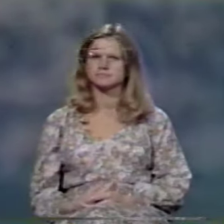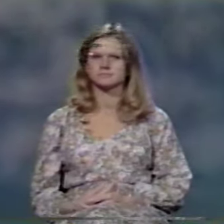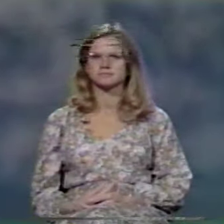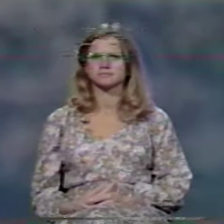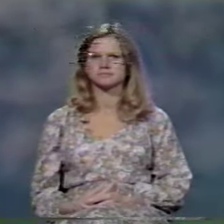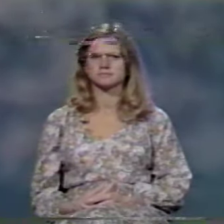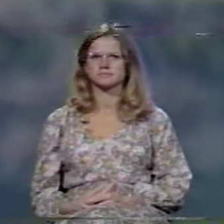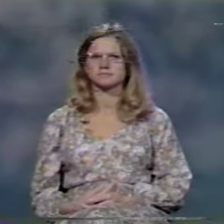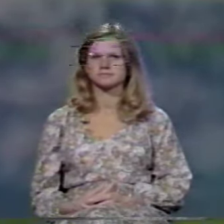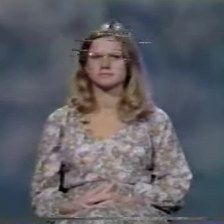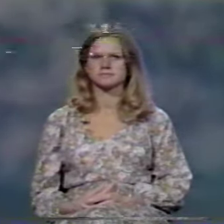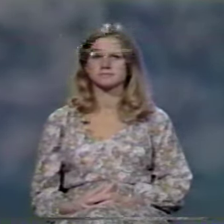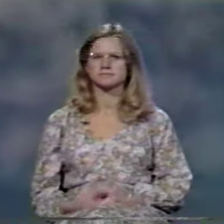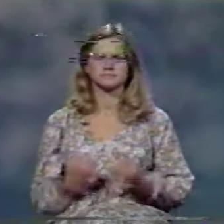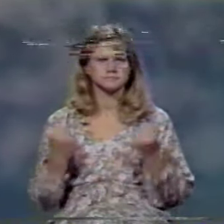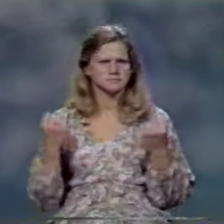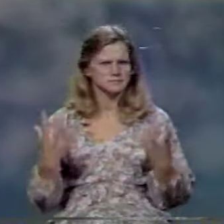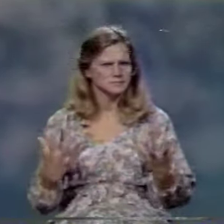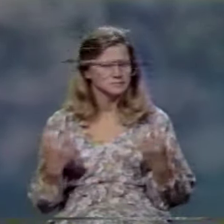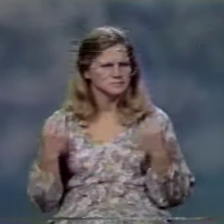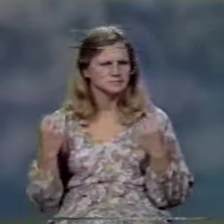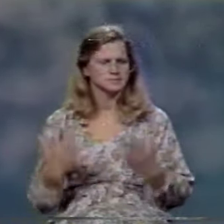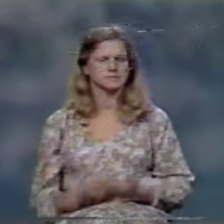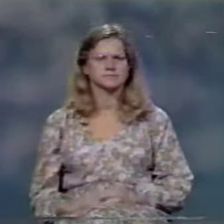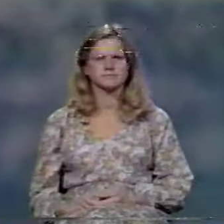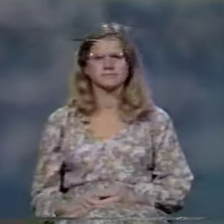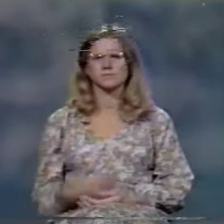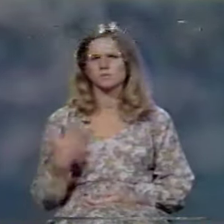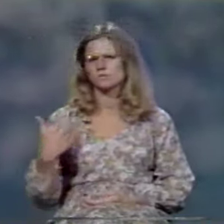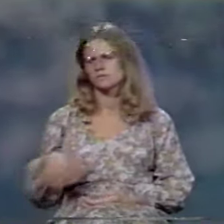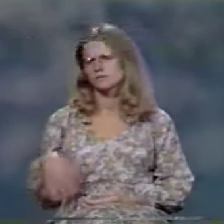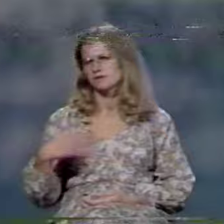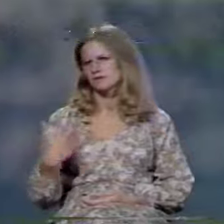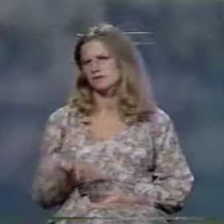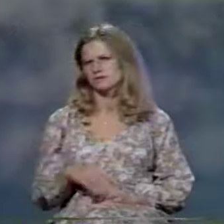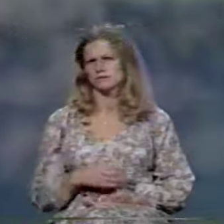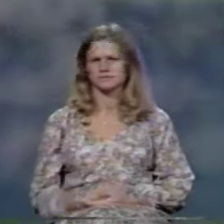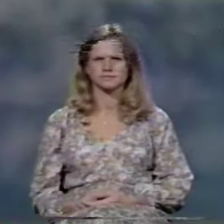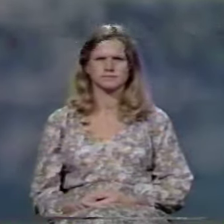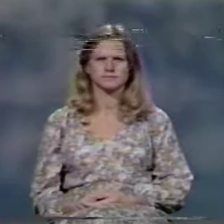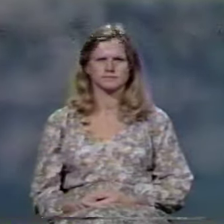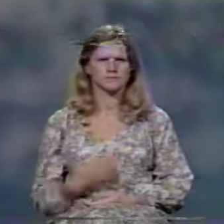Many, many, or very many. Wow.